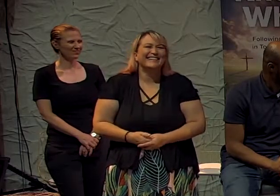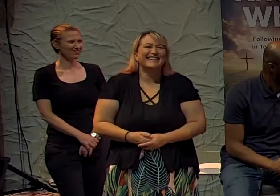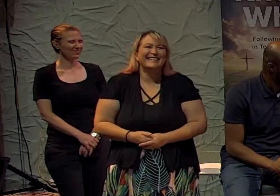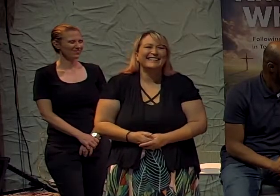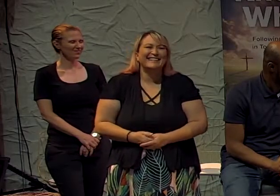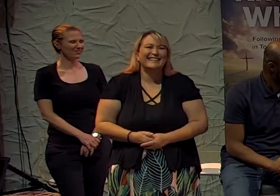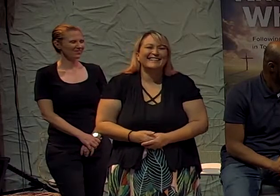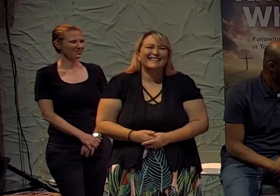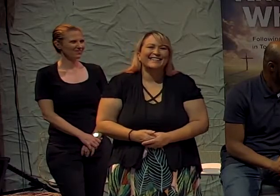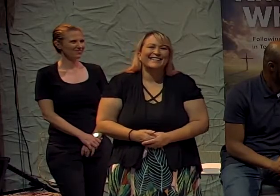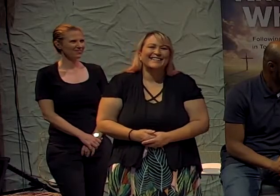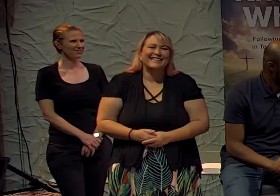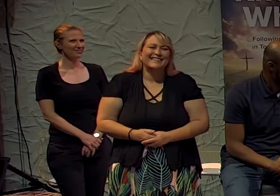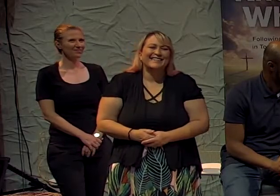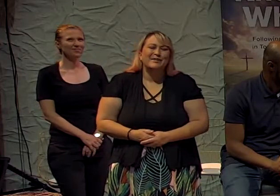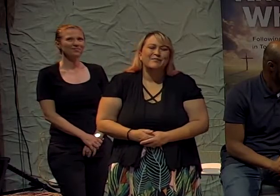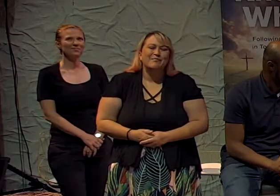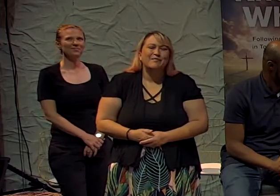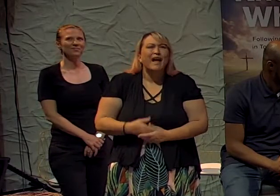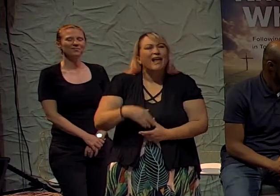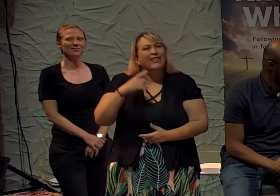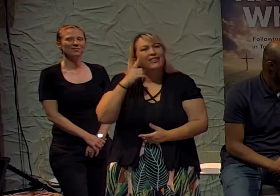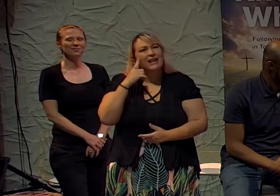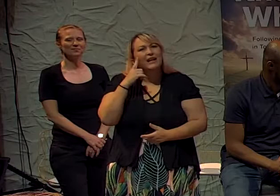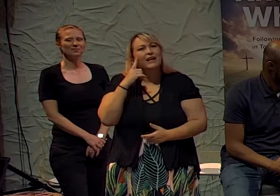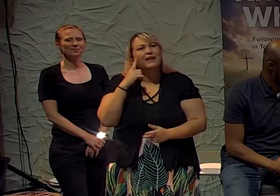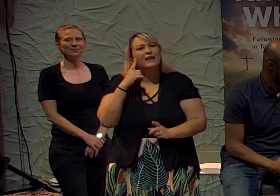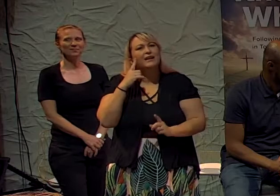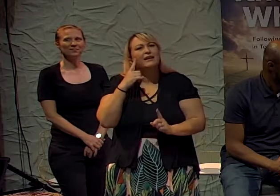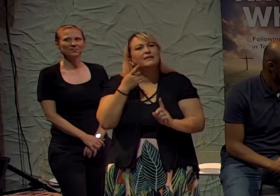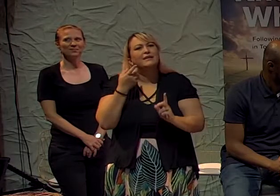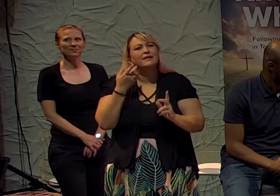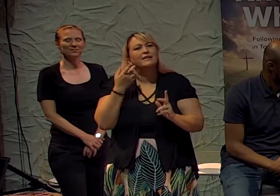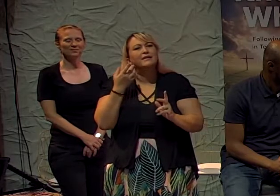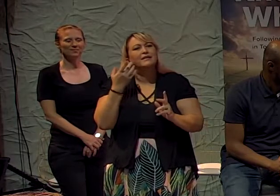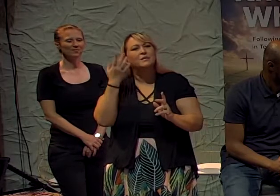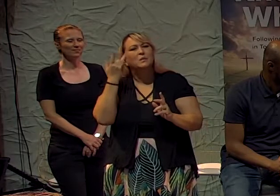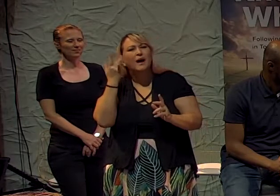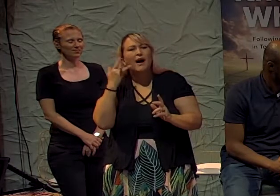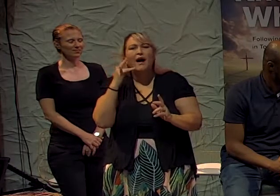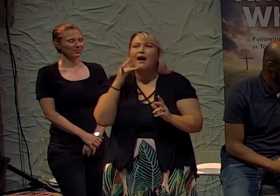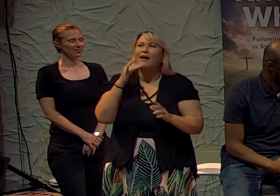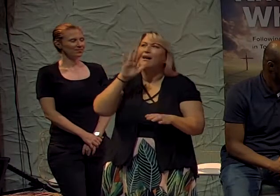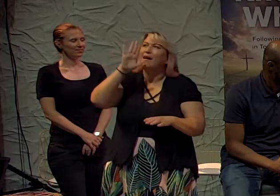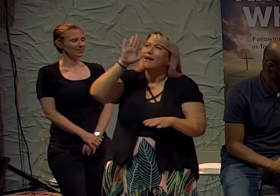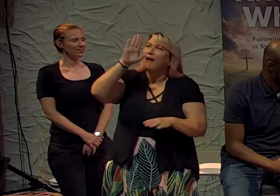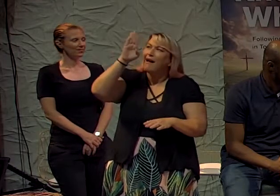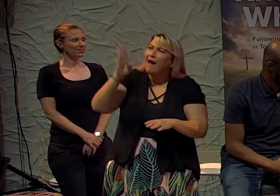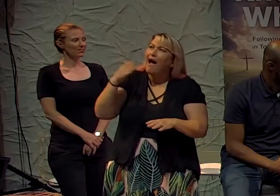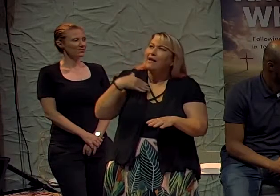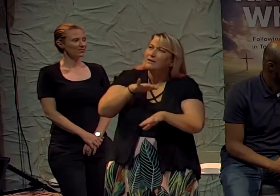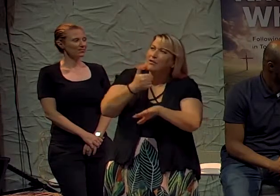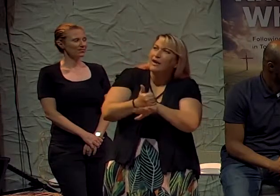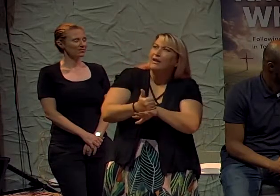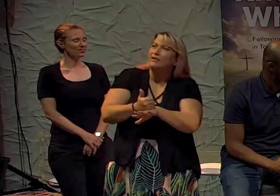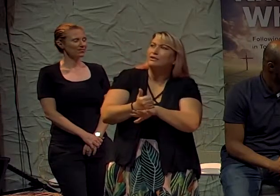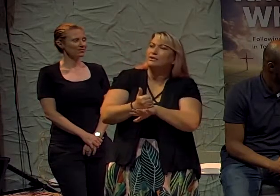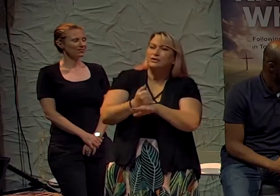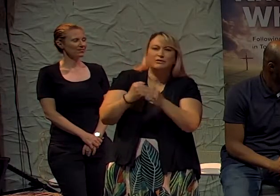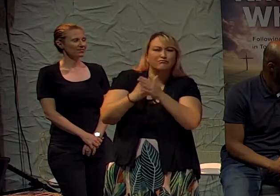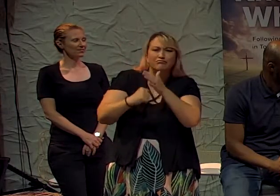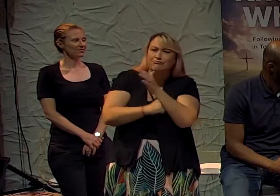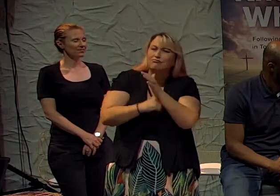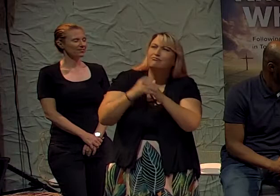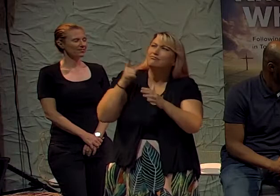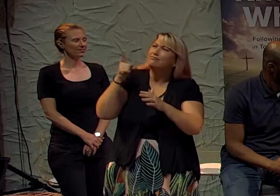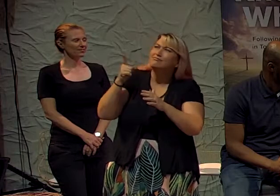but I think it stems from, of course, having God as our foundation, being able to talk about everything that you just